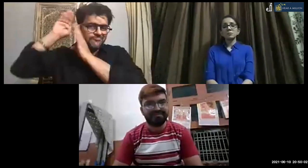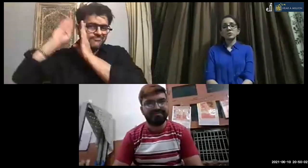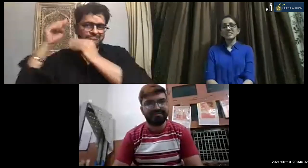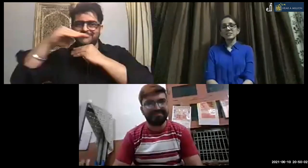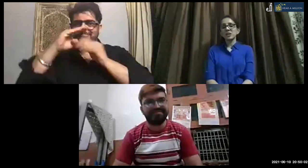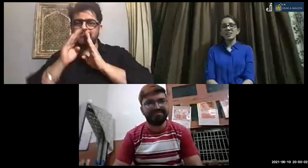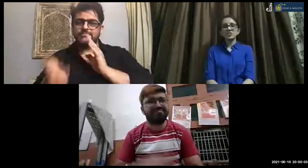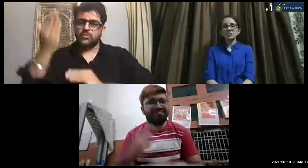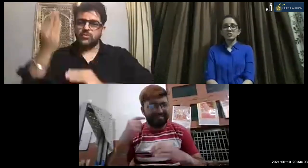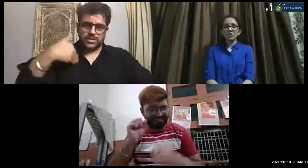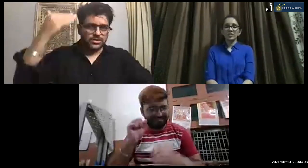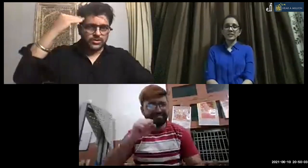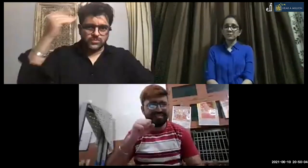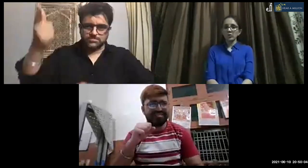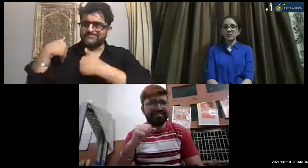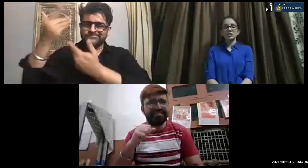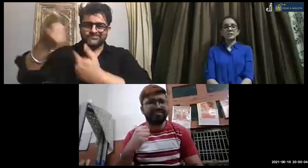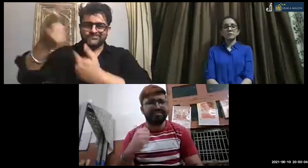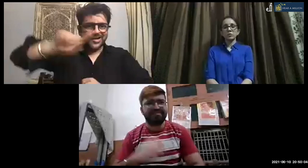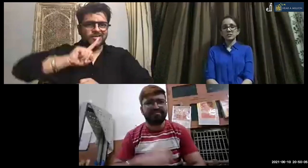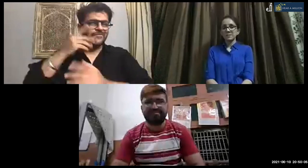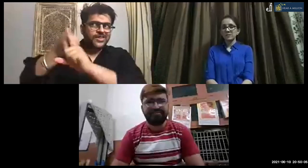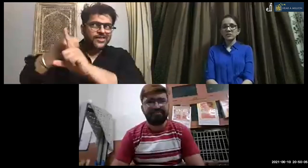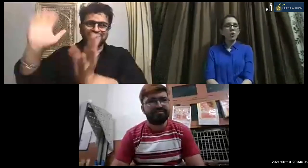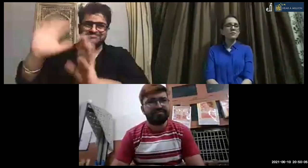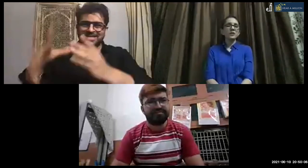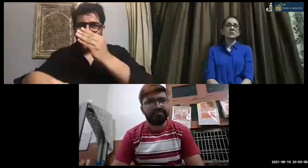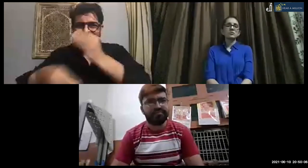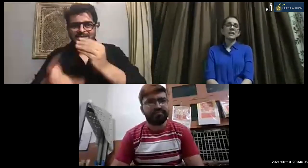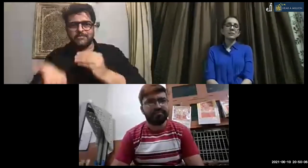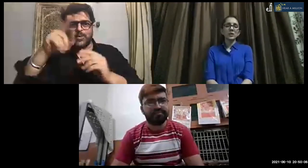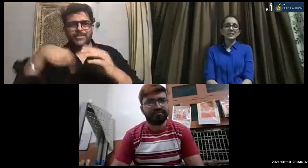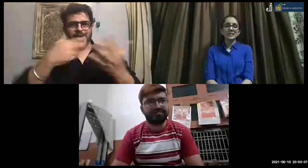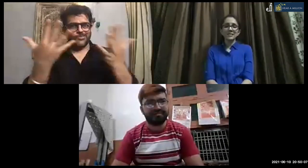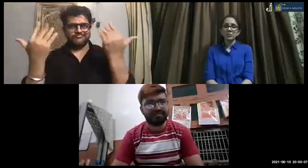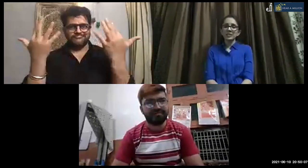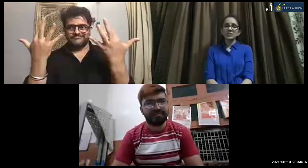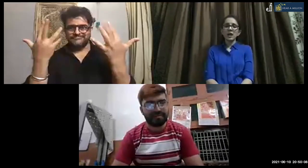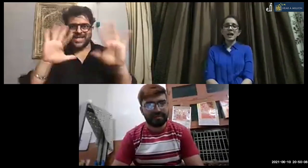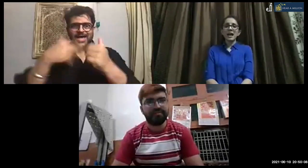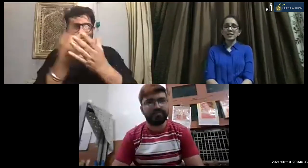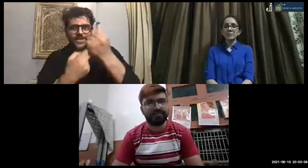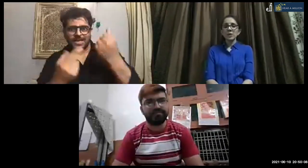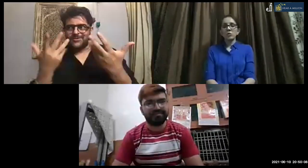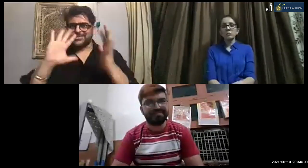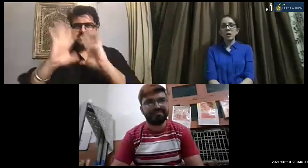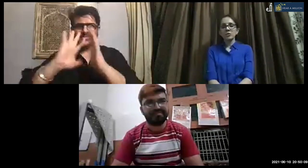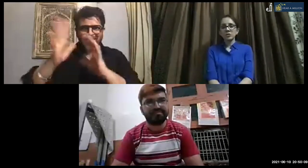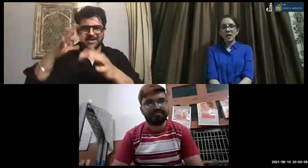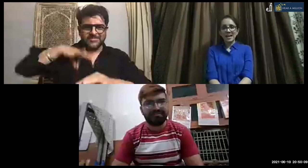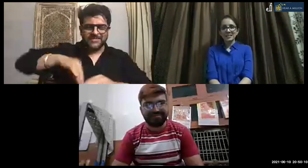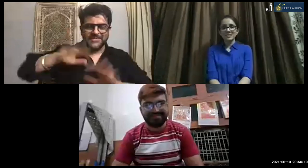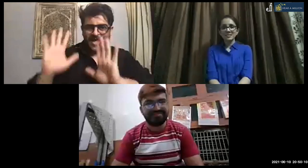the books, etc., are just, auditory focused and speech focused. For all of us, we've been advocating that we need to add more